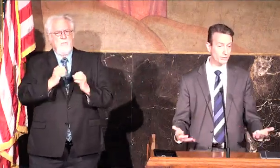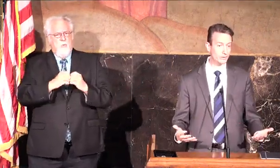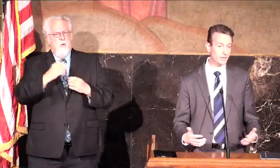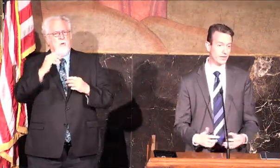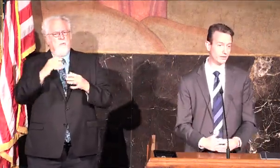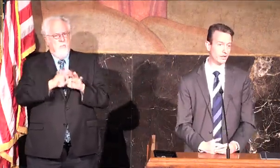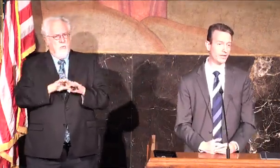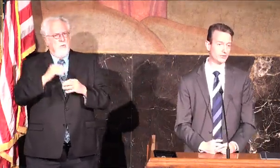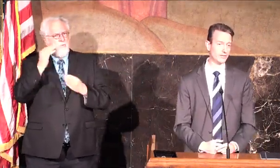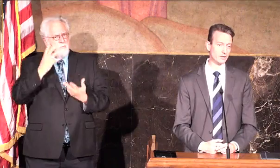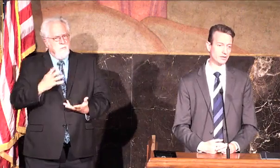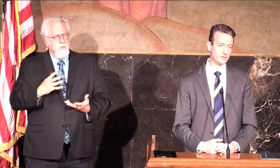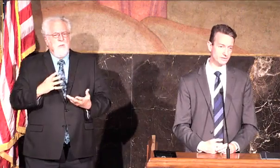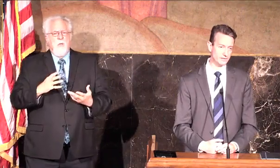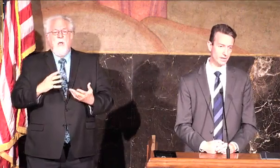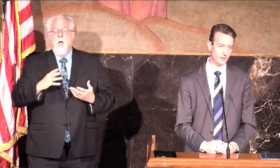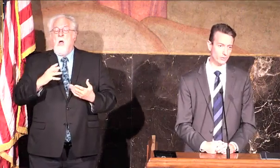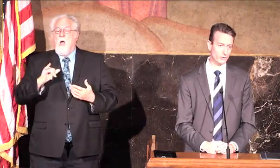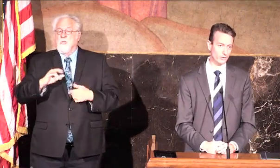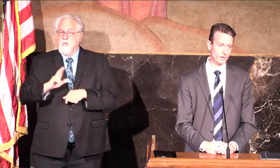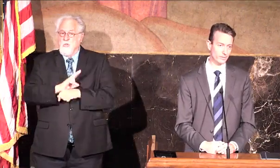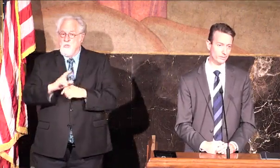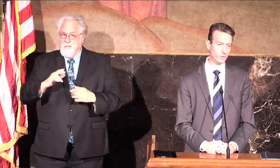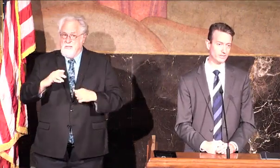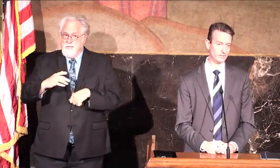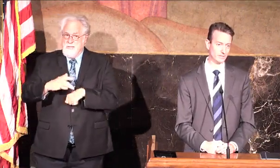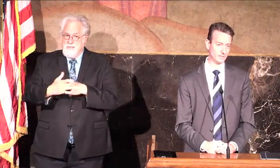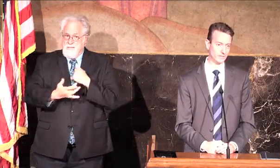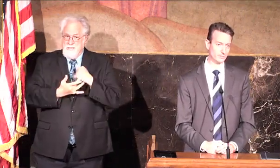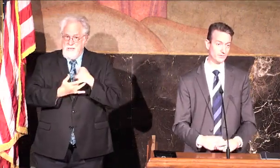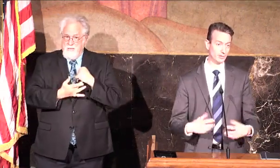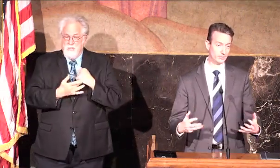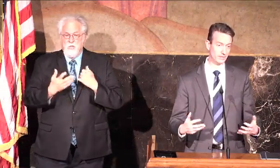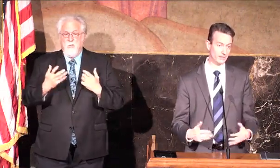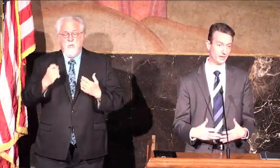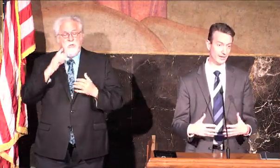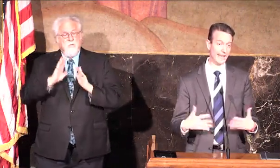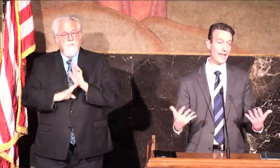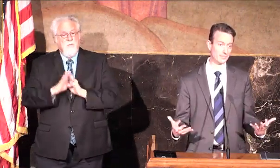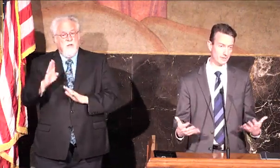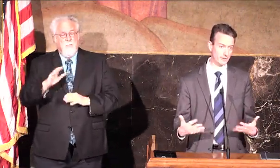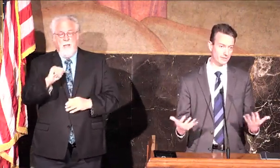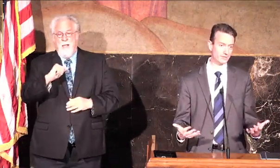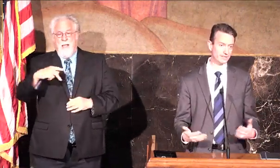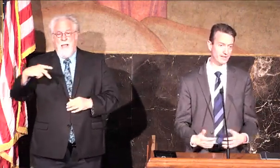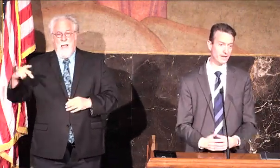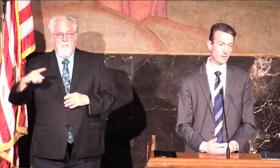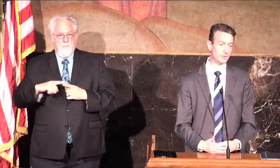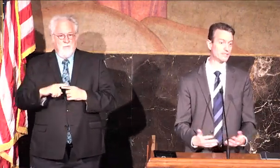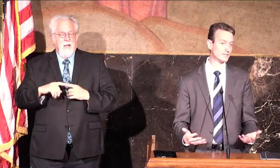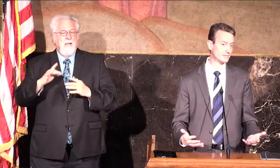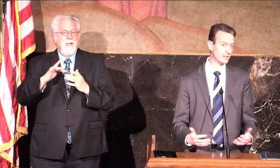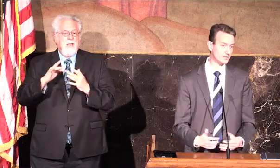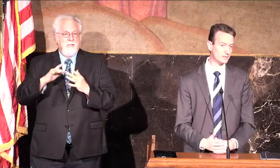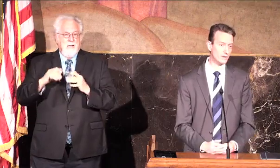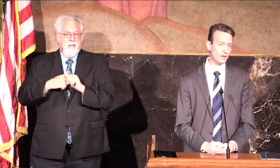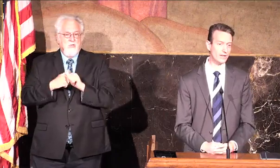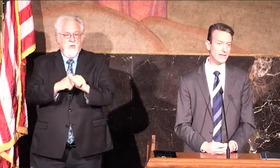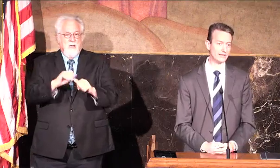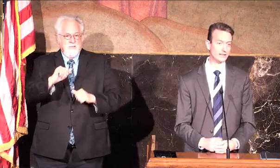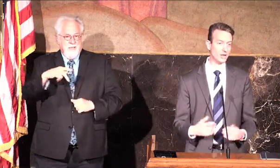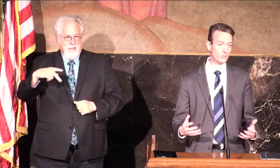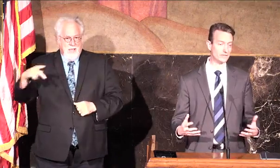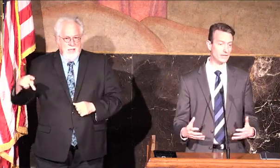We're also looking at applying new technologies. We're going to be developing an app, a contact tracing app. Other states have done this as